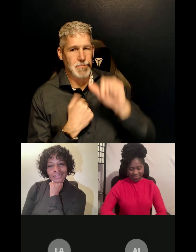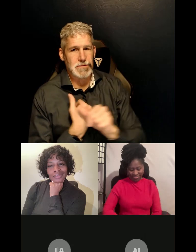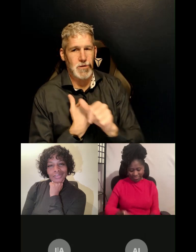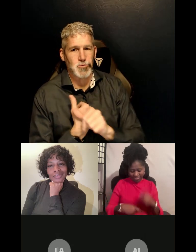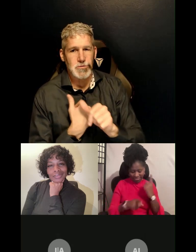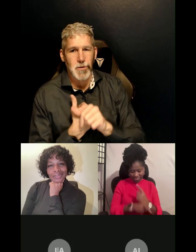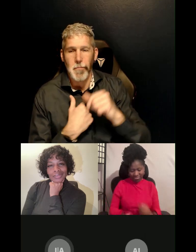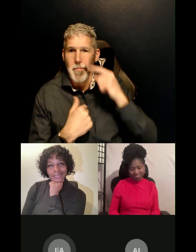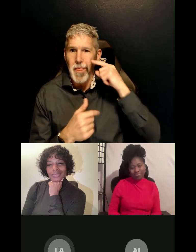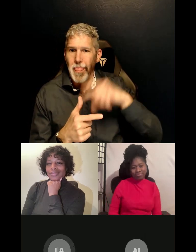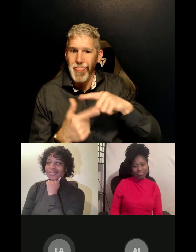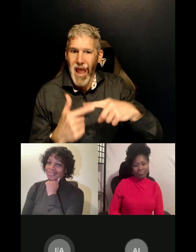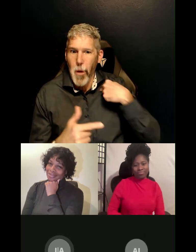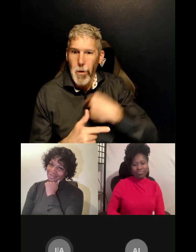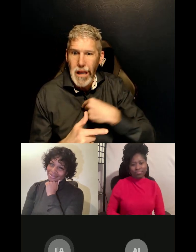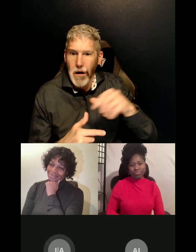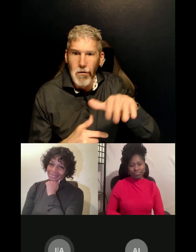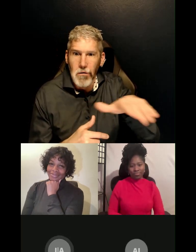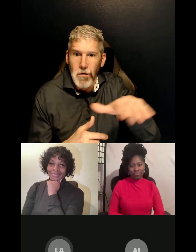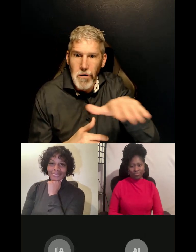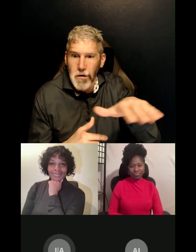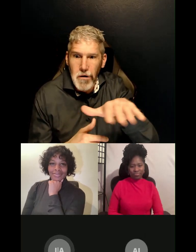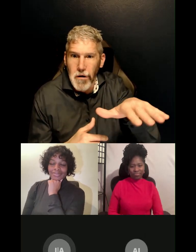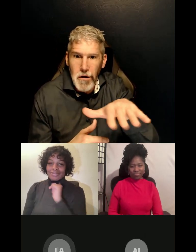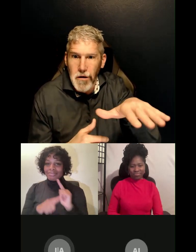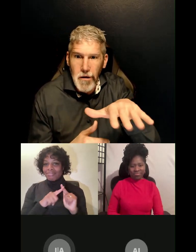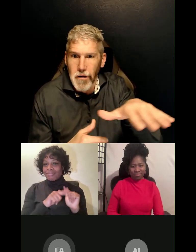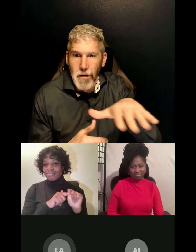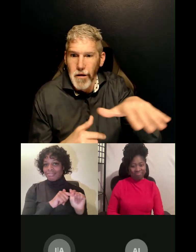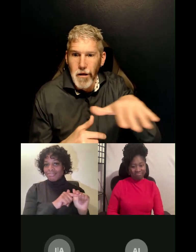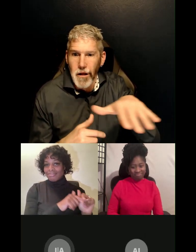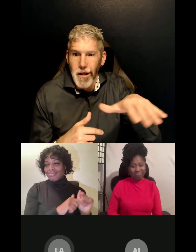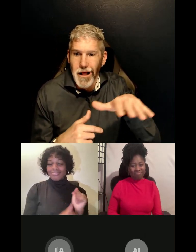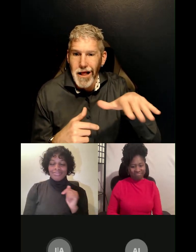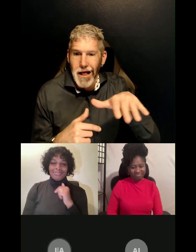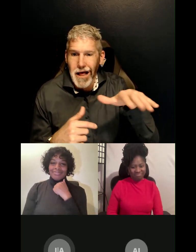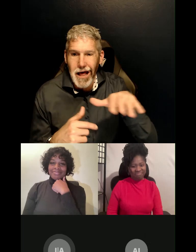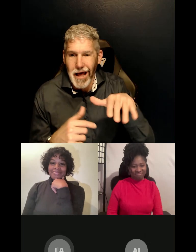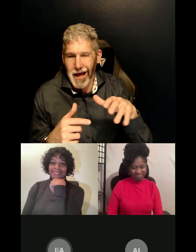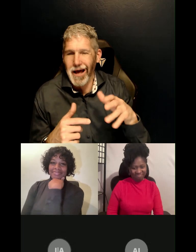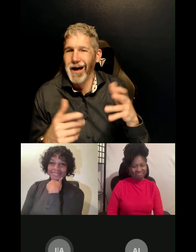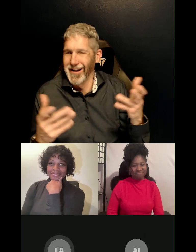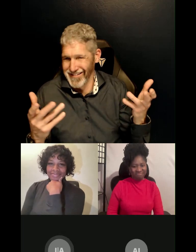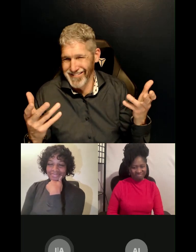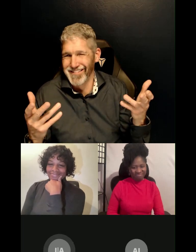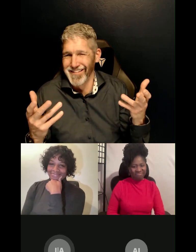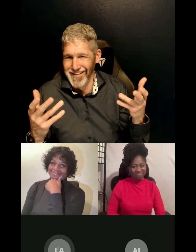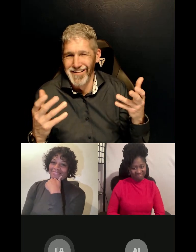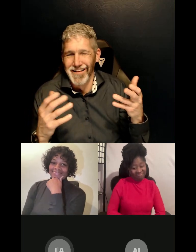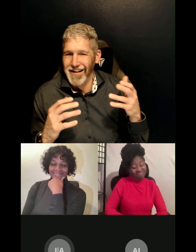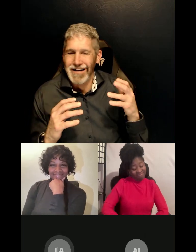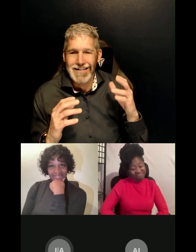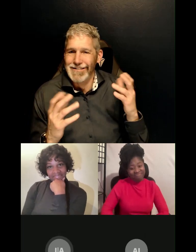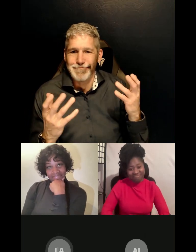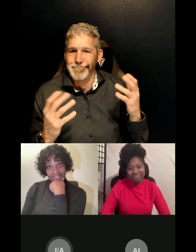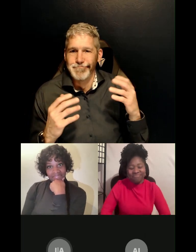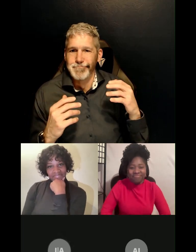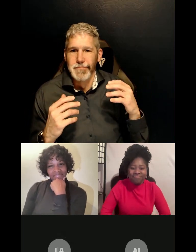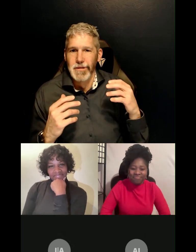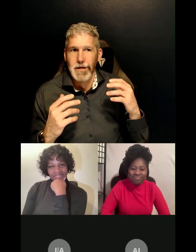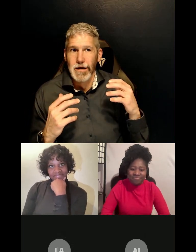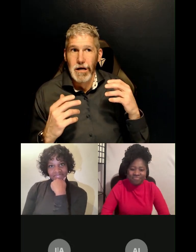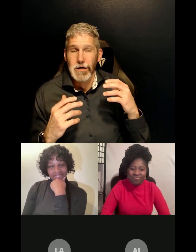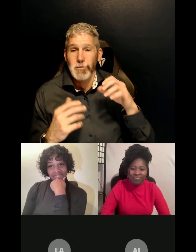successful. That concept is a bit dangerous because then we're out here begging, we're out here reaching for